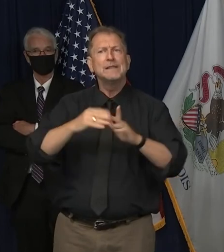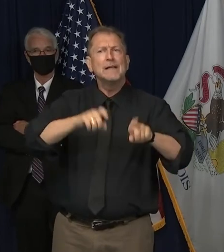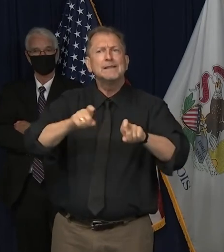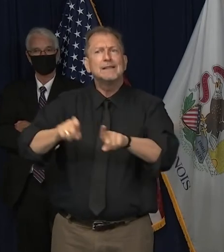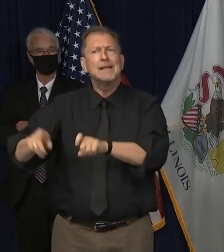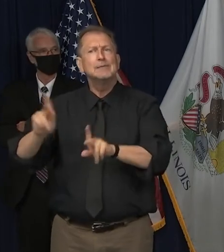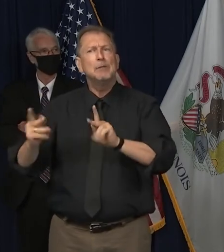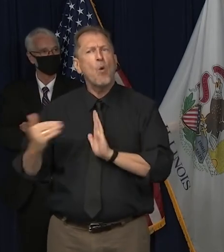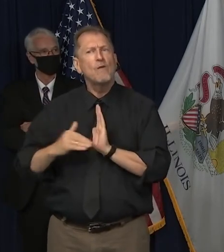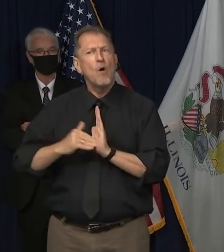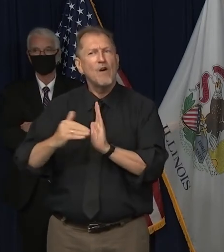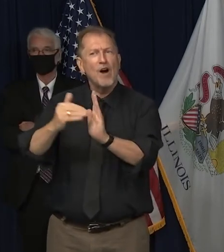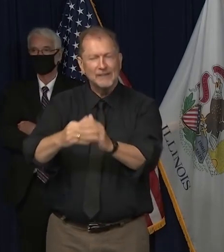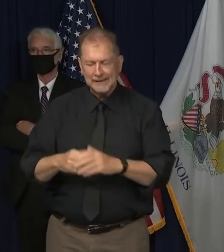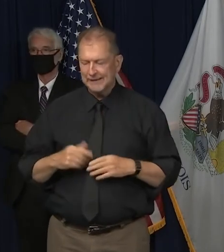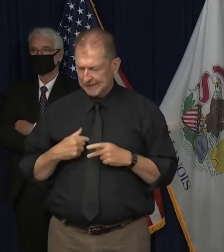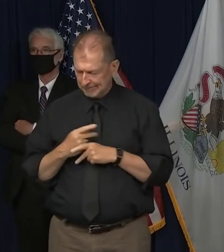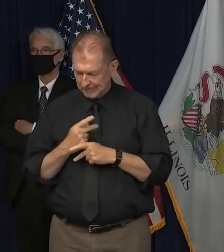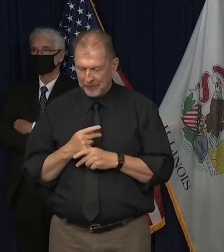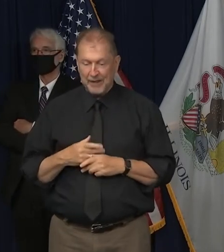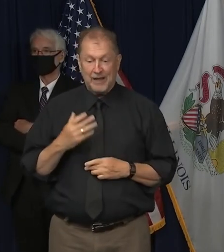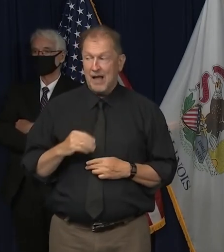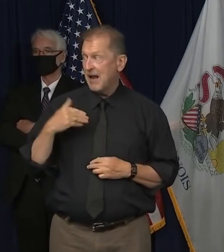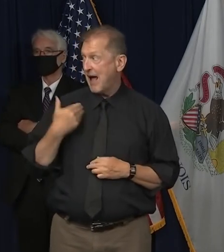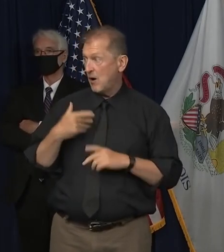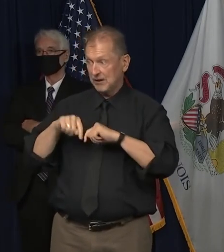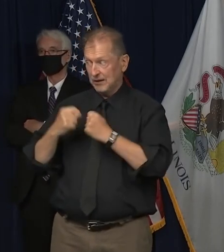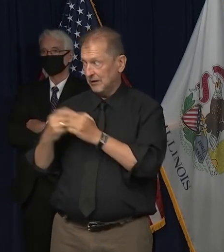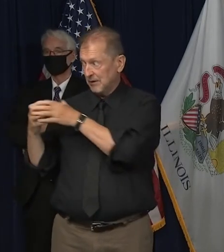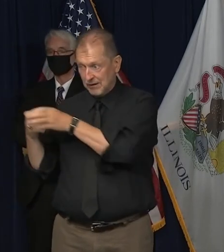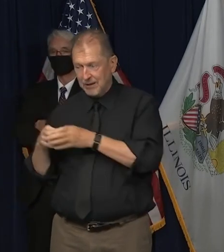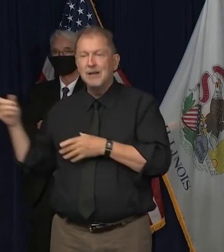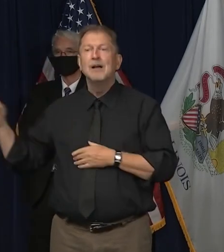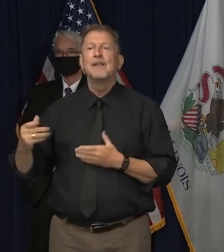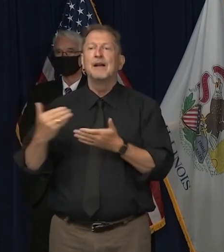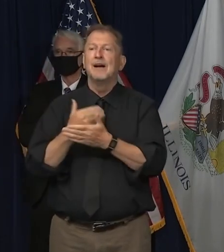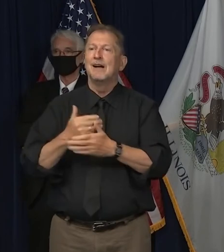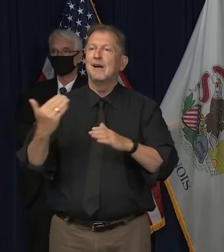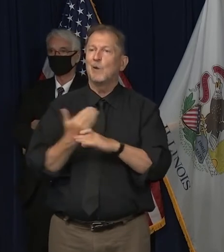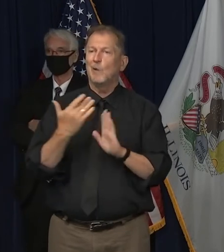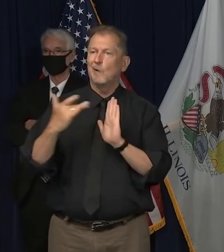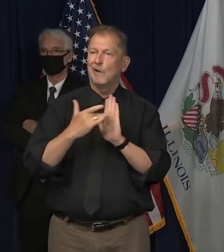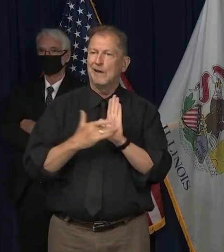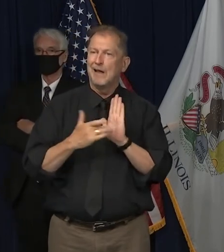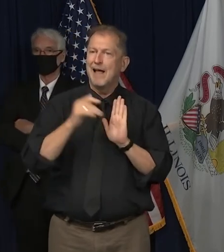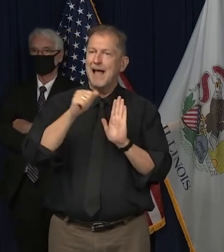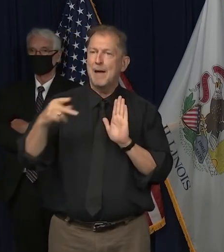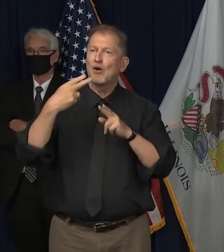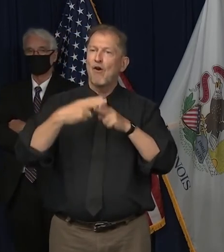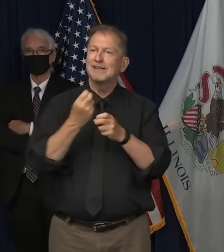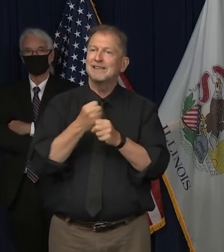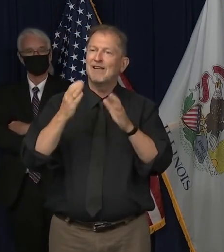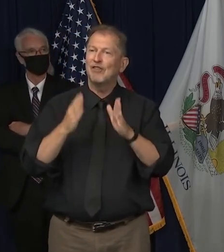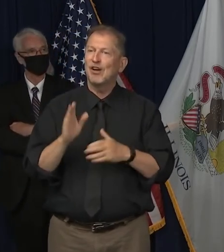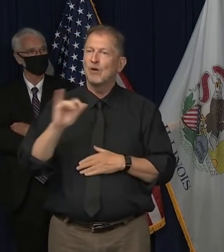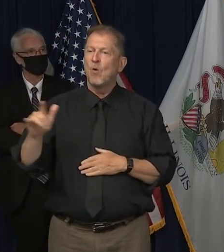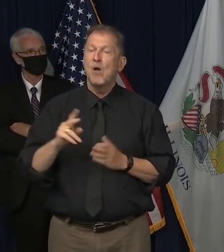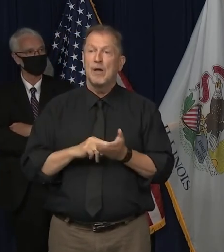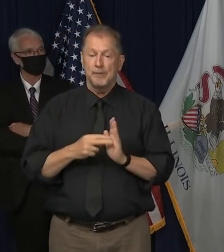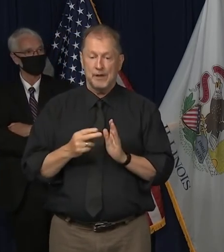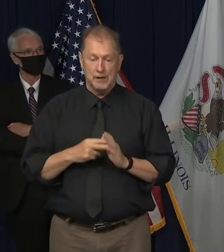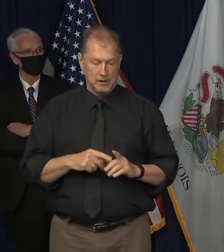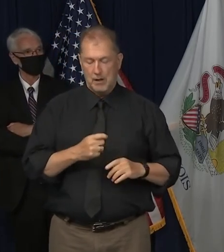happy to tell you, Bill Sullivan, my colleague, is here, and his team developed a new app called Safer in Illinois, where users can get their results directly